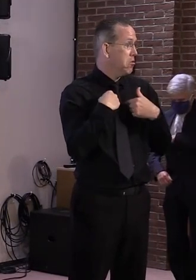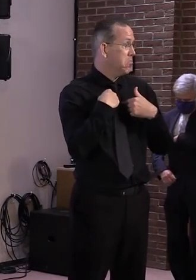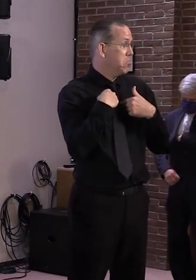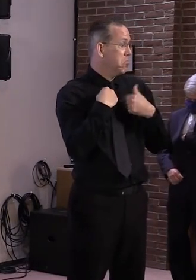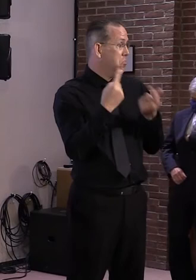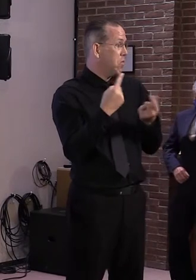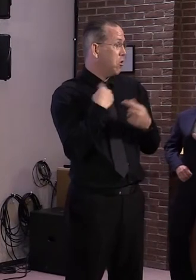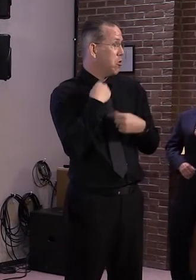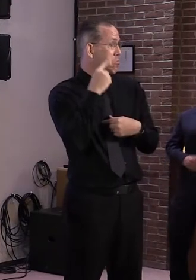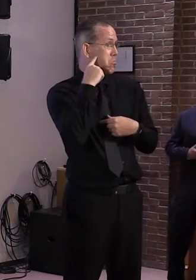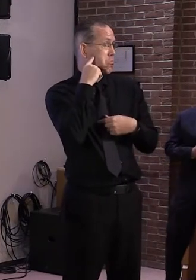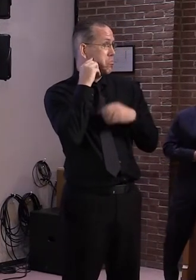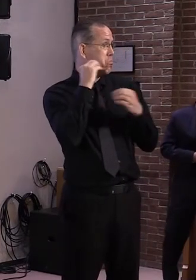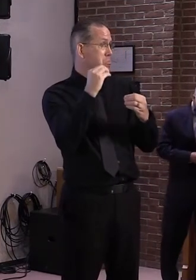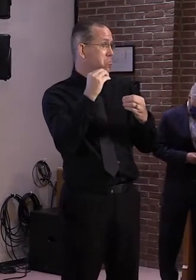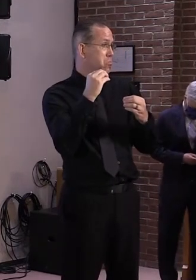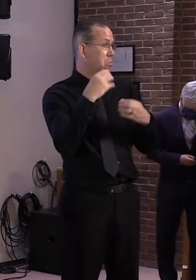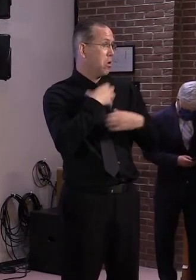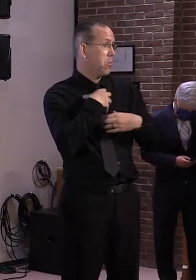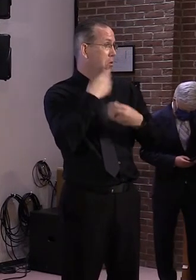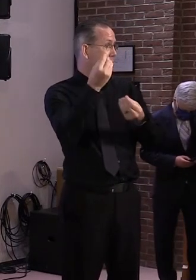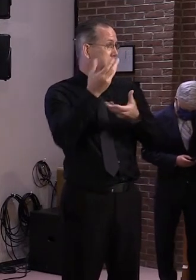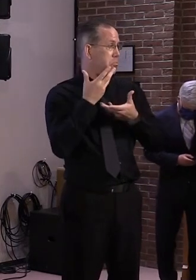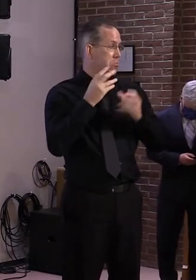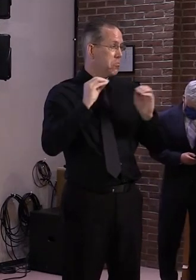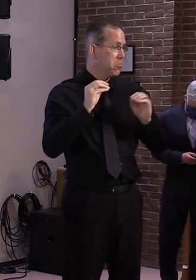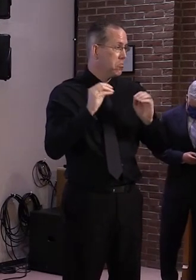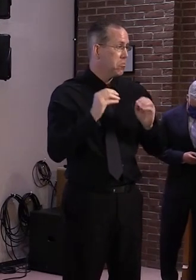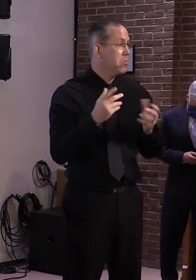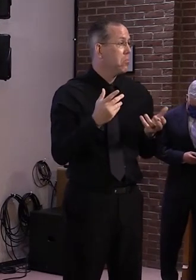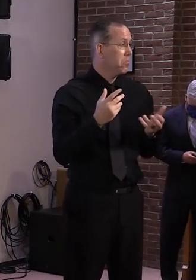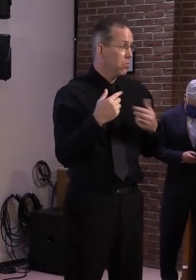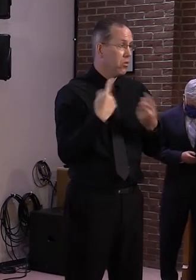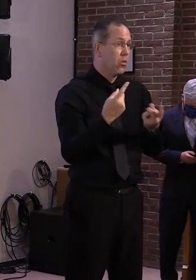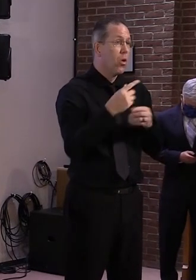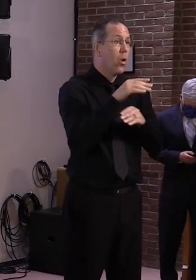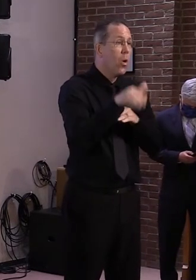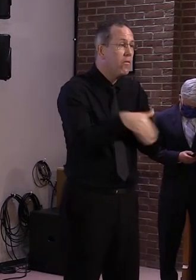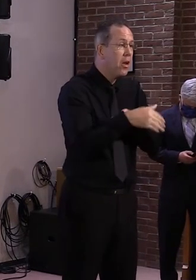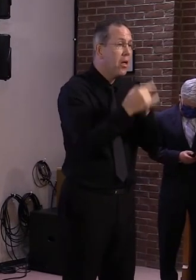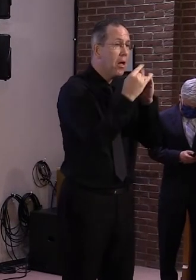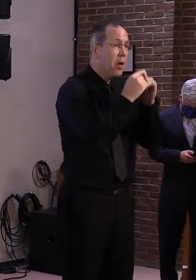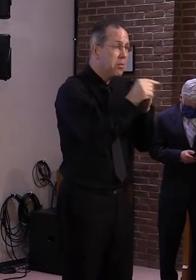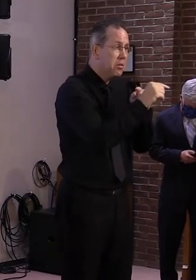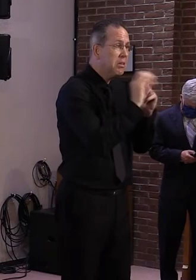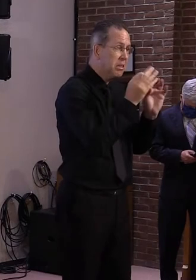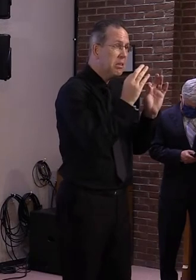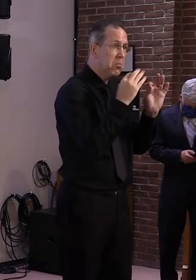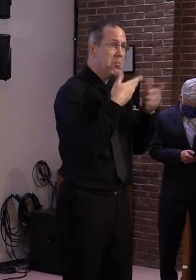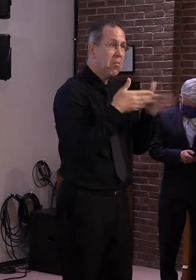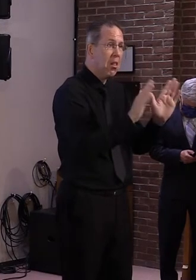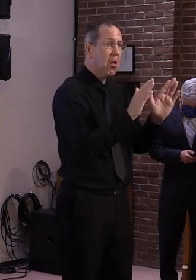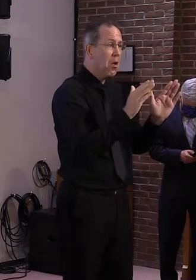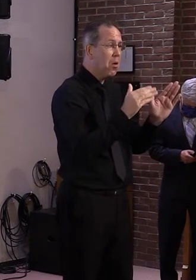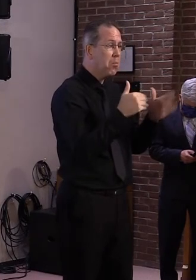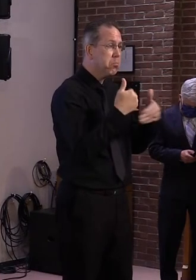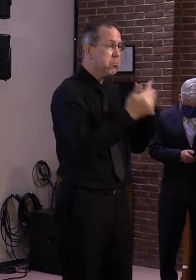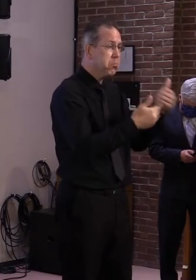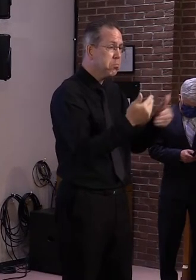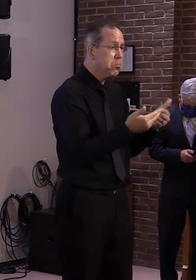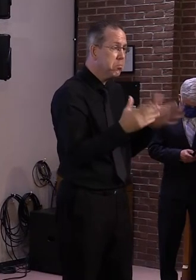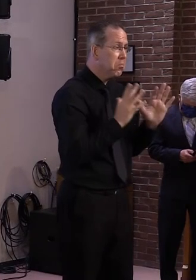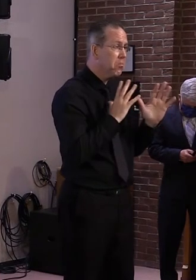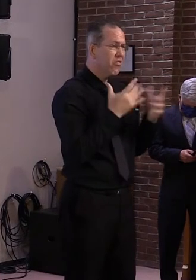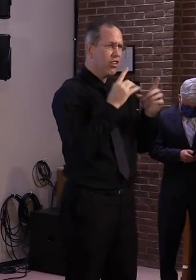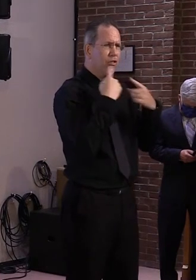to operate an overnight camp based on the camp guidelines that are on our website. And to my knowledge, things